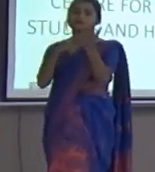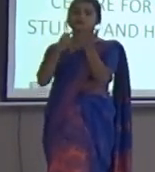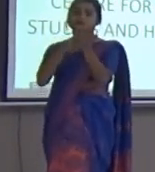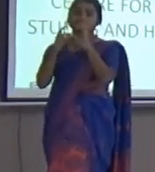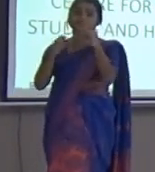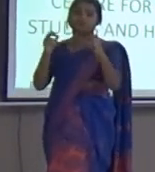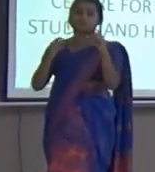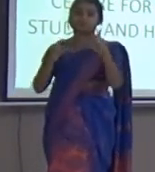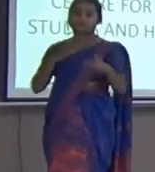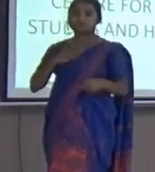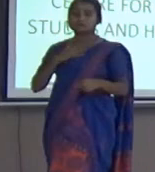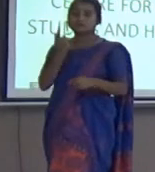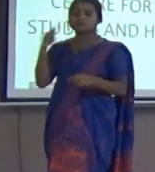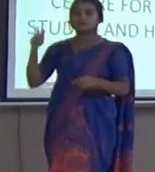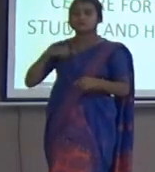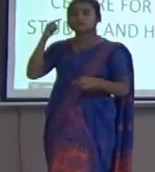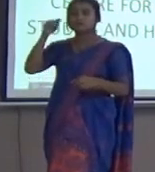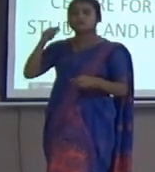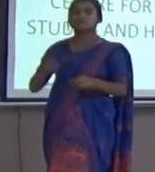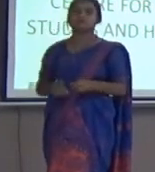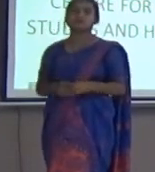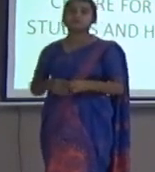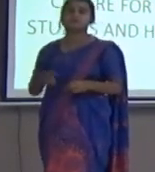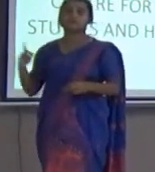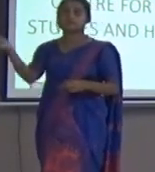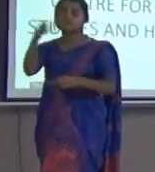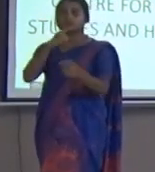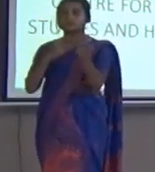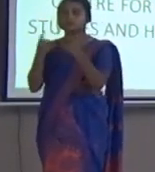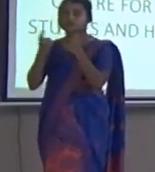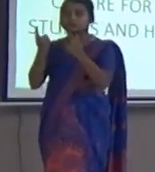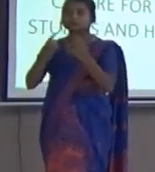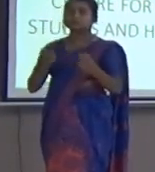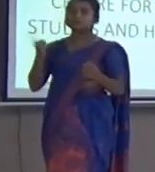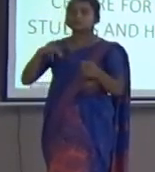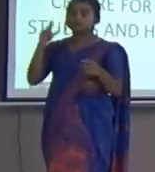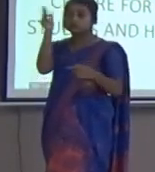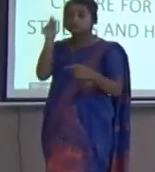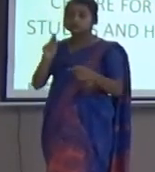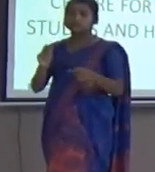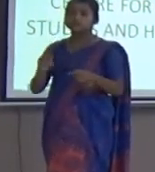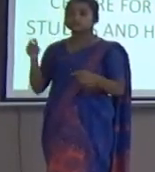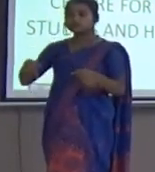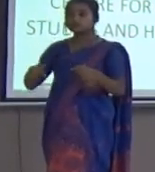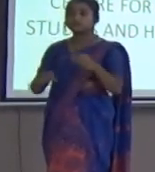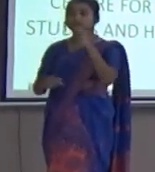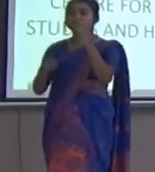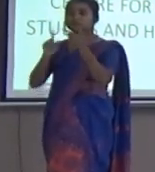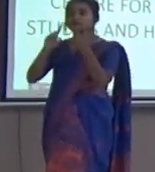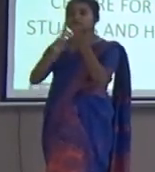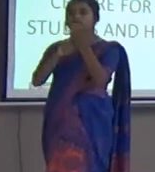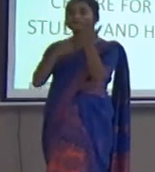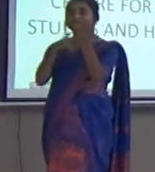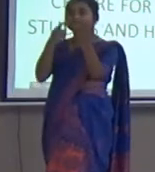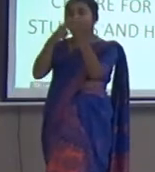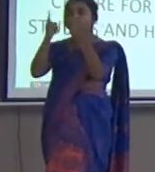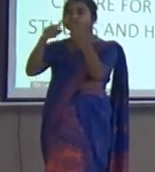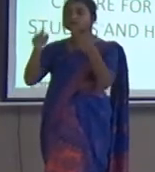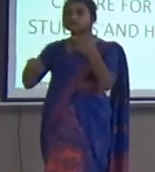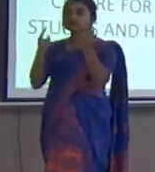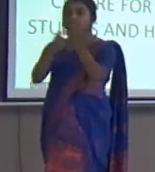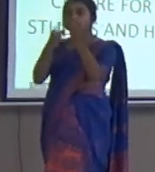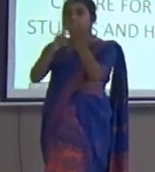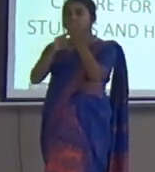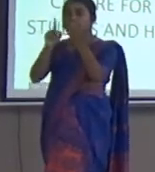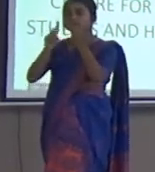sure, will be debated, discussed, researched in this center. University is a place where of free